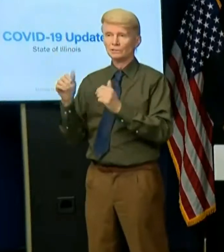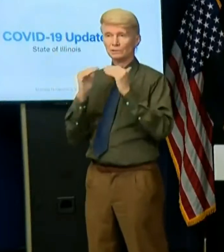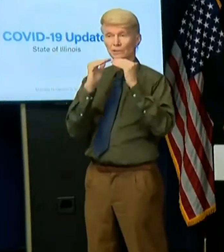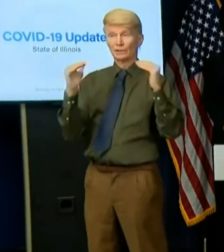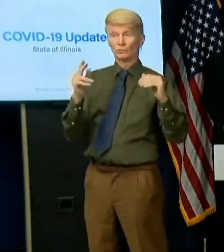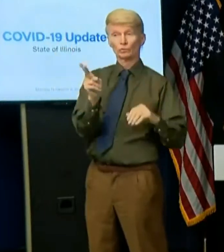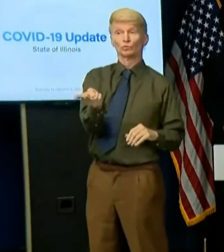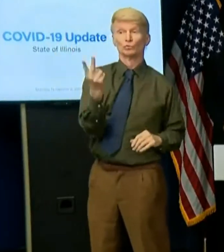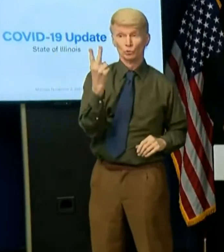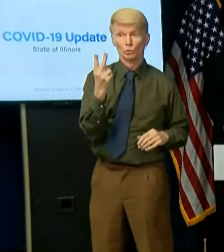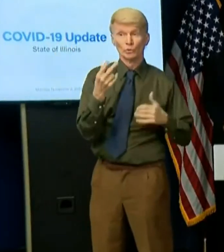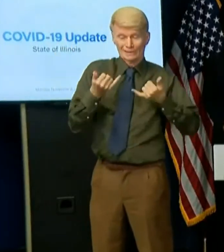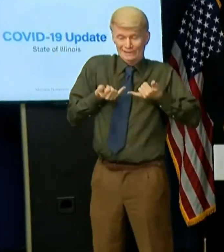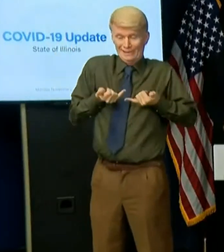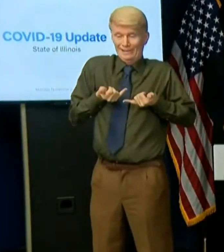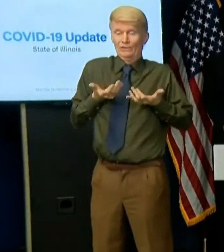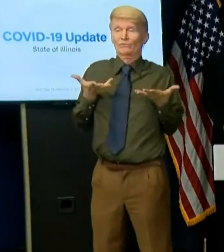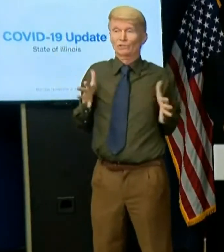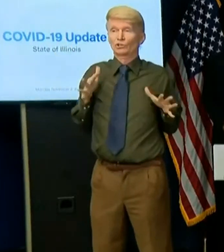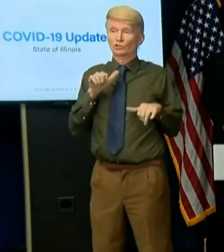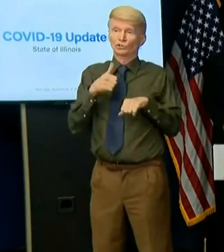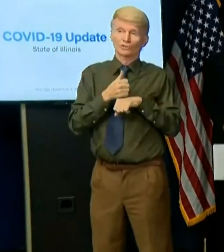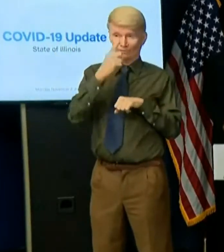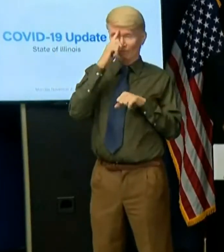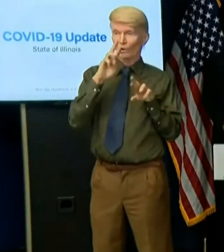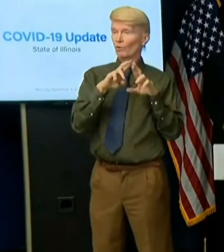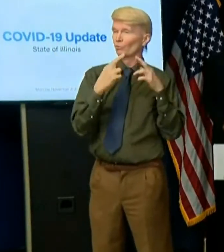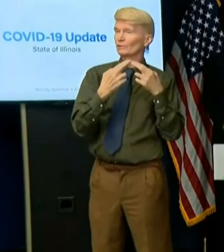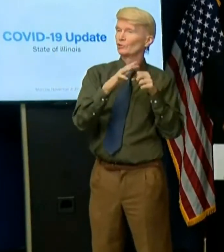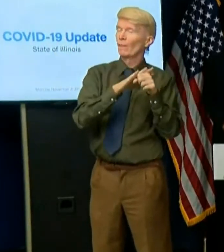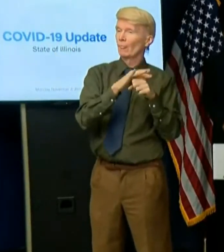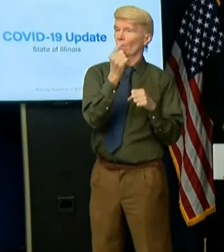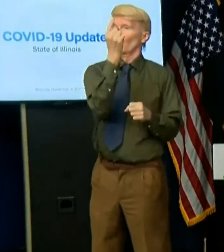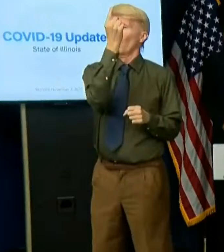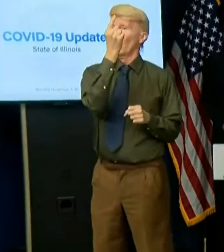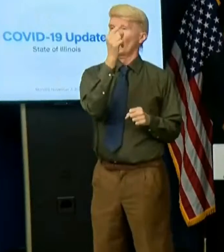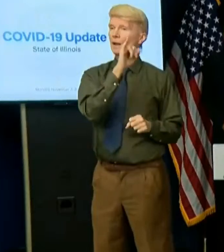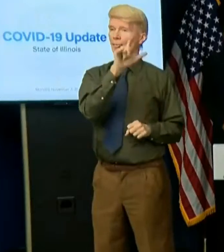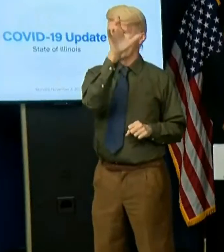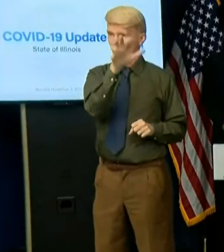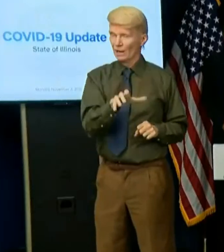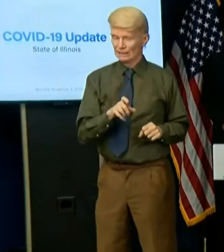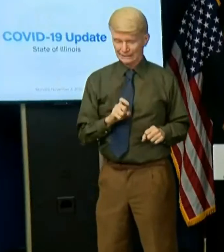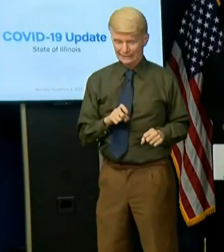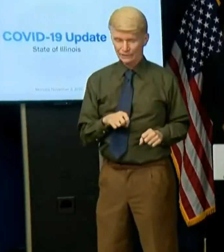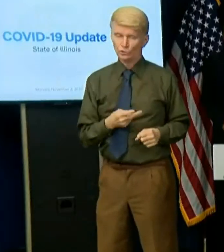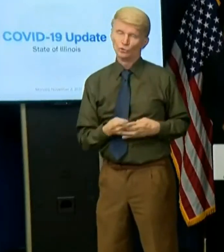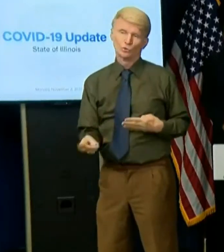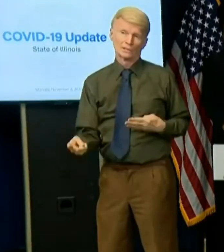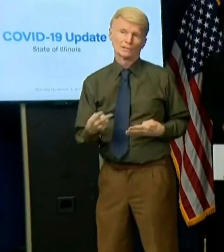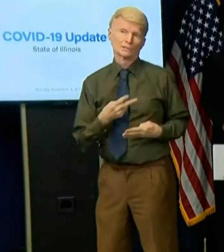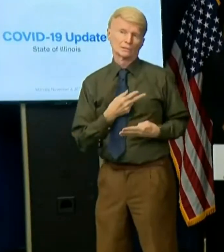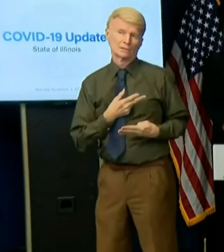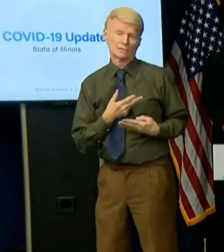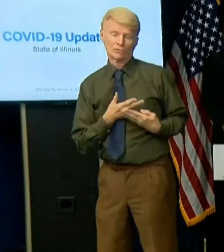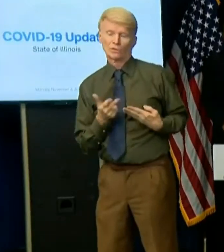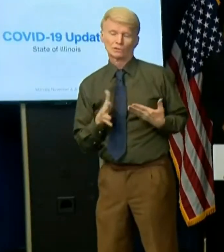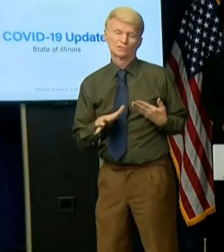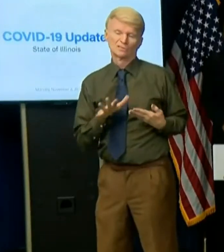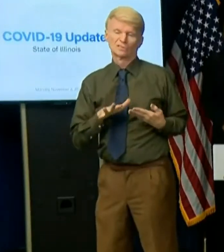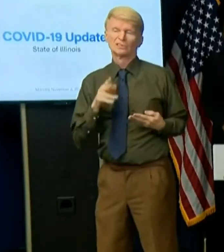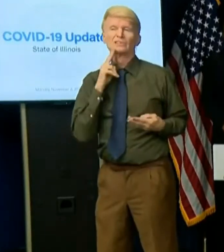2, which we put in place for Region 1, 2 to 3 weeks more to try to see if we can bring